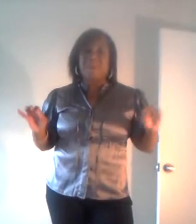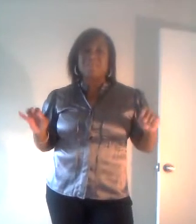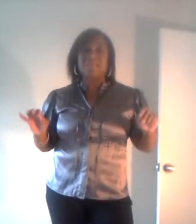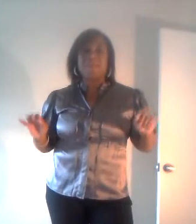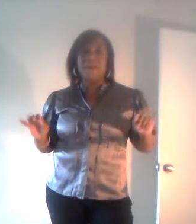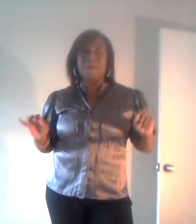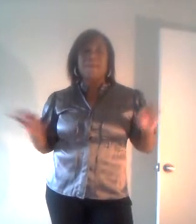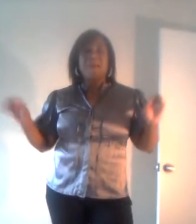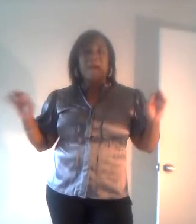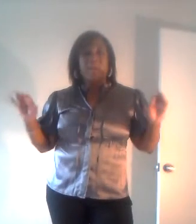12th, 2012, I weighed